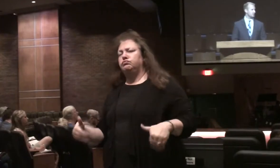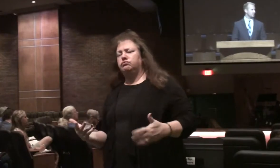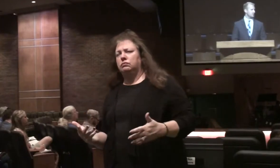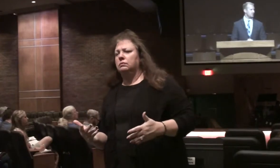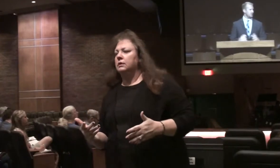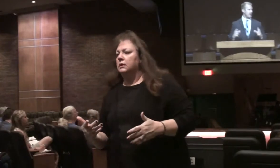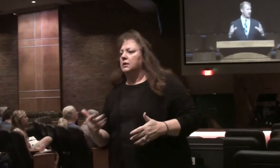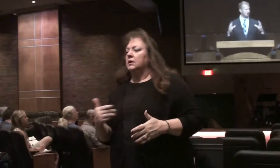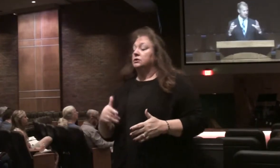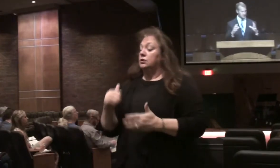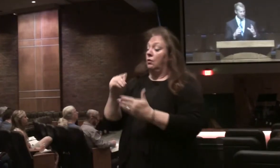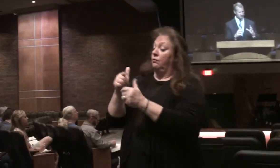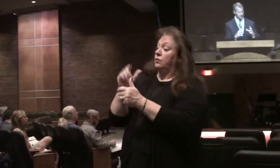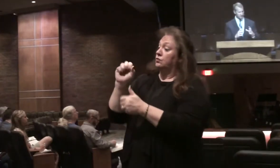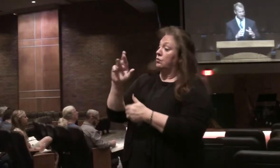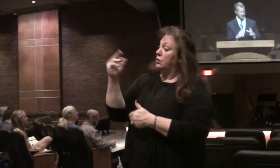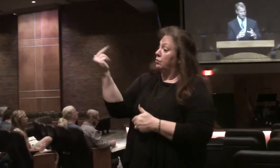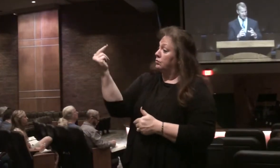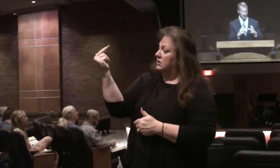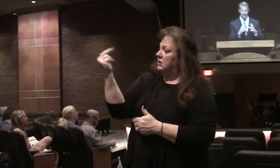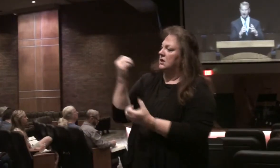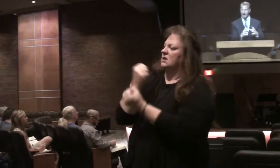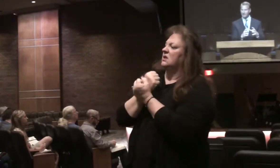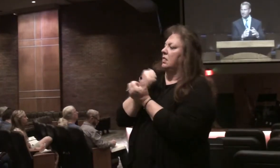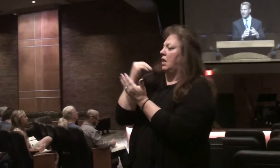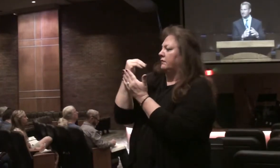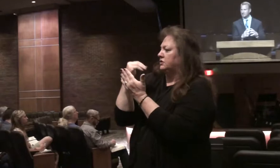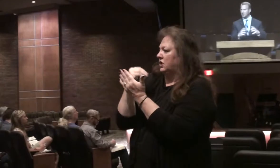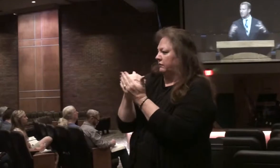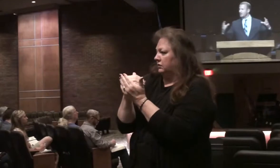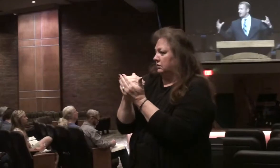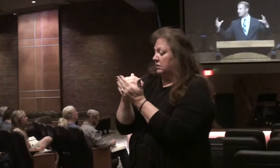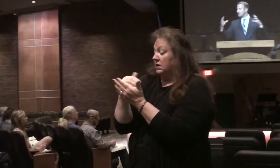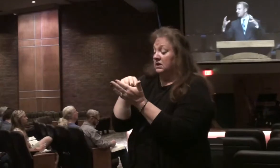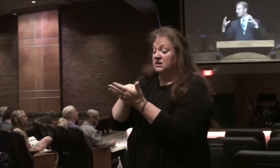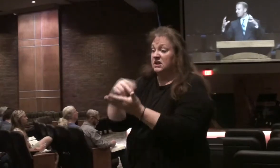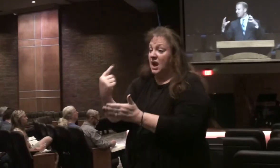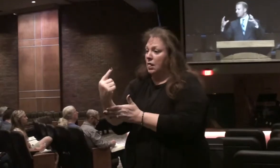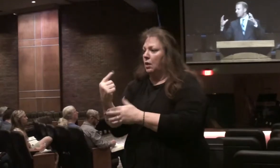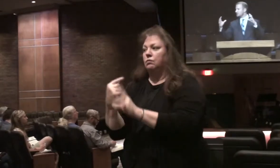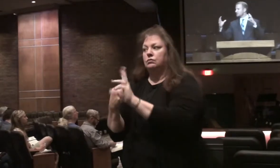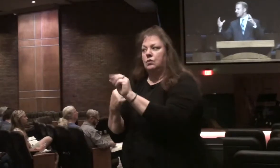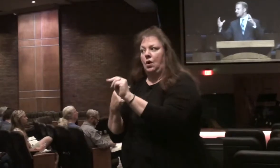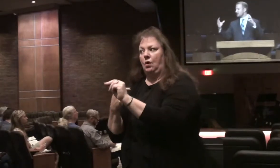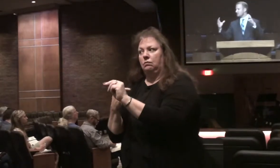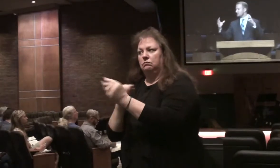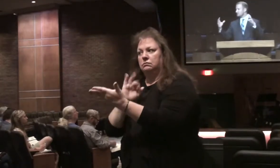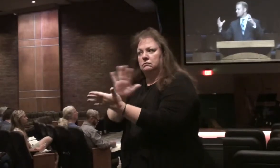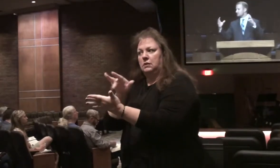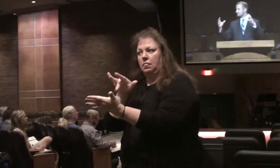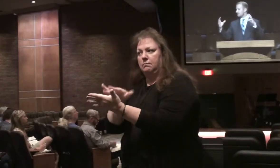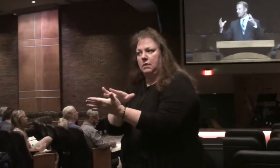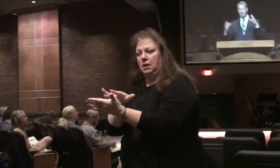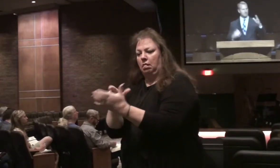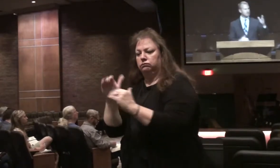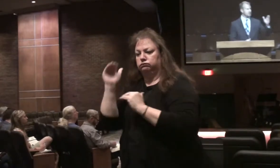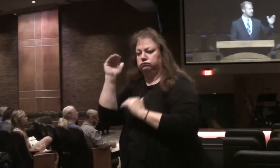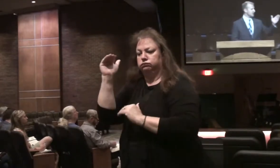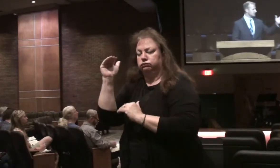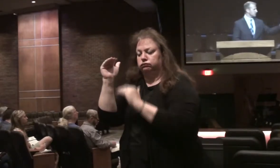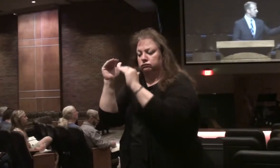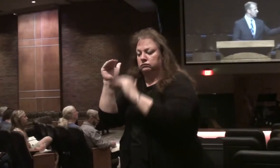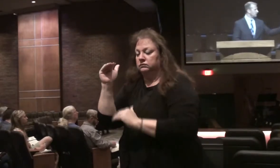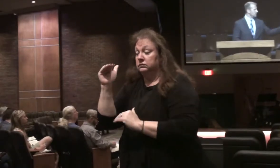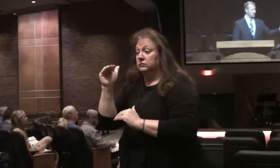chapter. Now, 1 Corinthians 13 is not on an island by itself. It's right in the middle of a larger section. 1